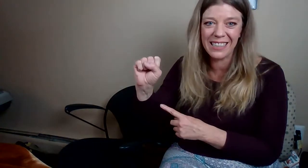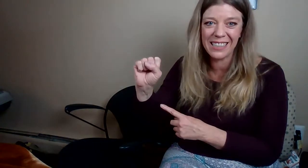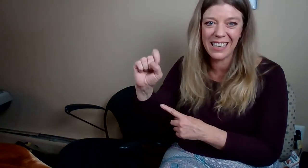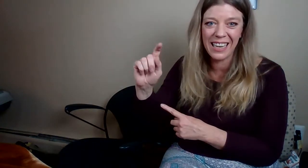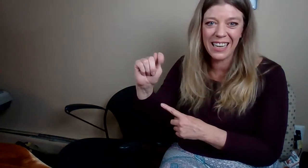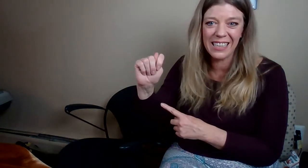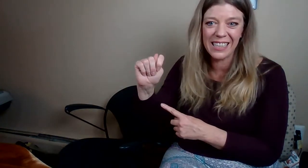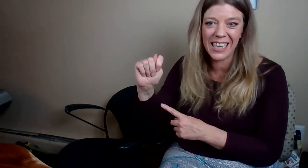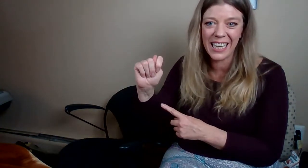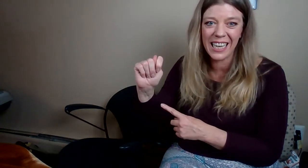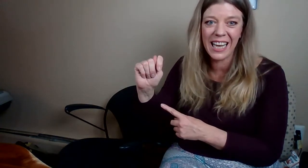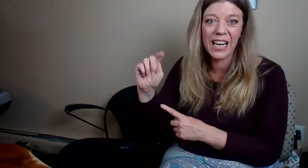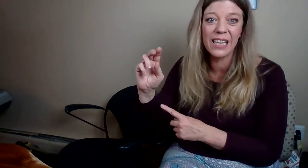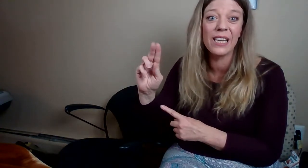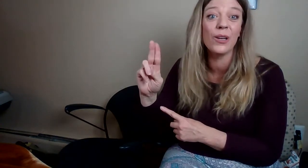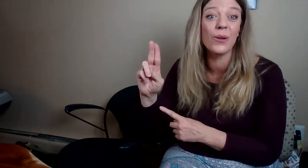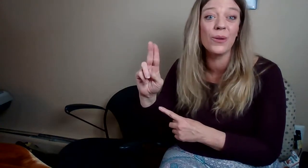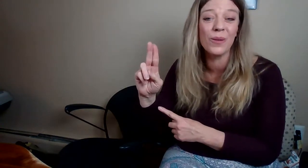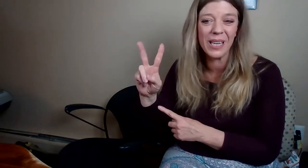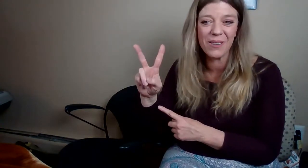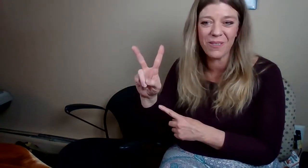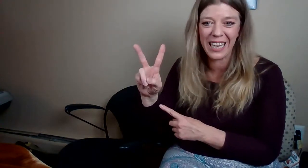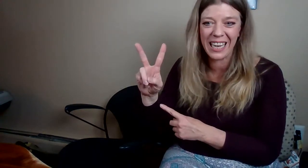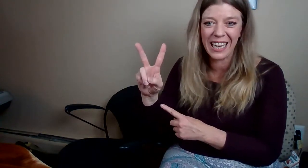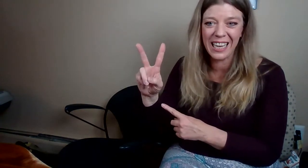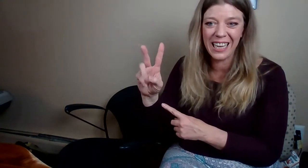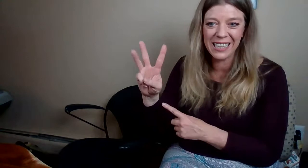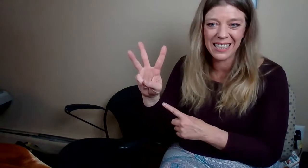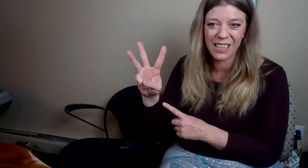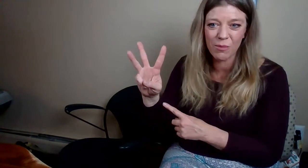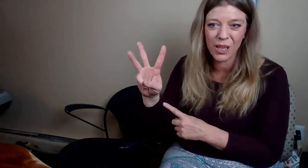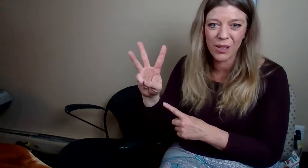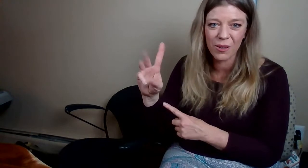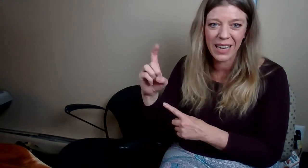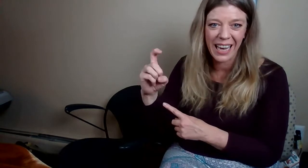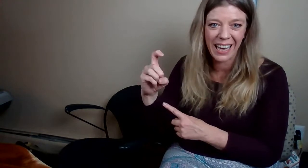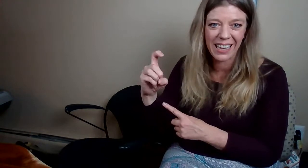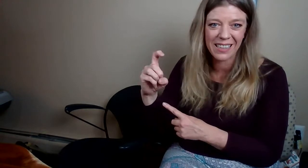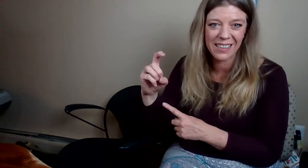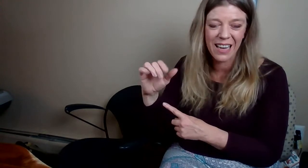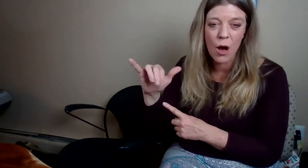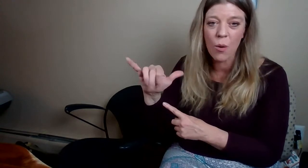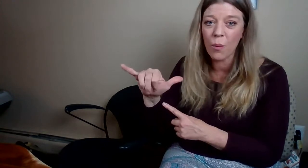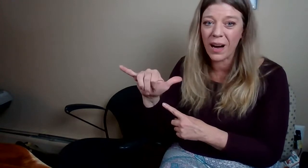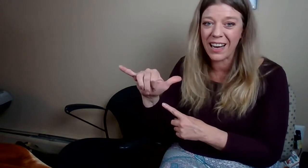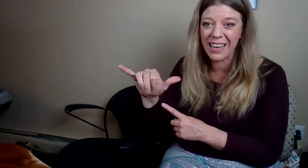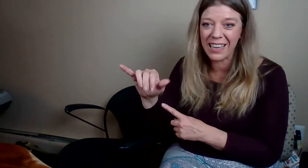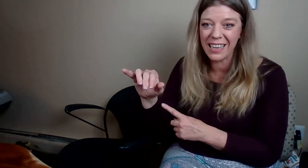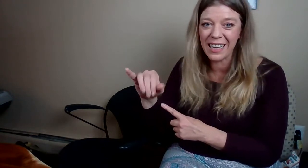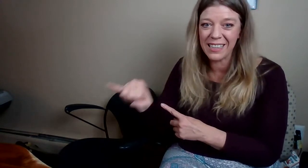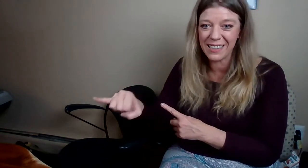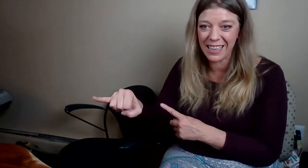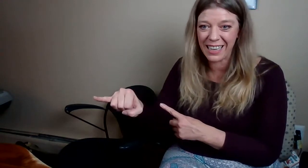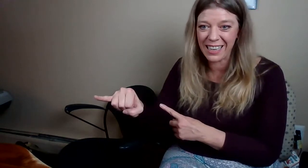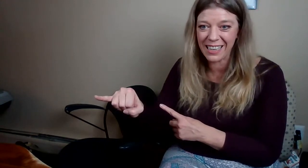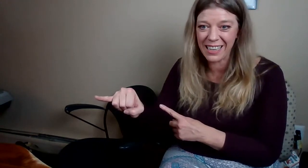S, T, U, V, W, X, Y, Z.